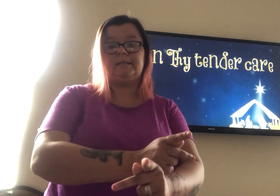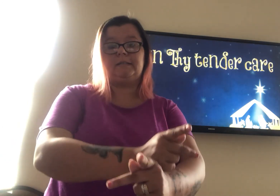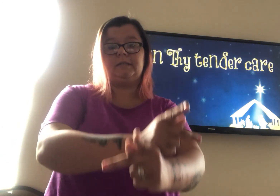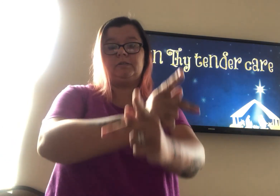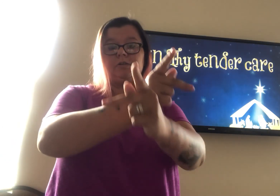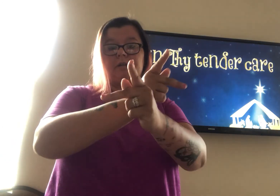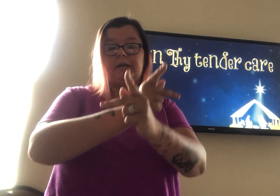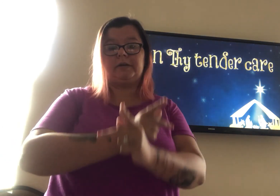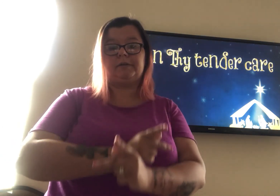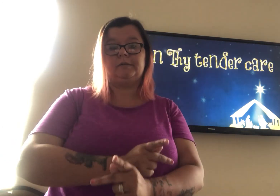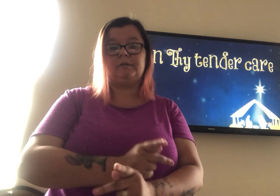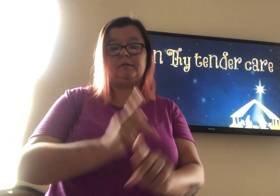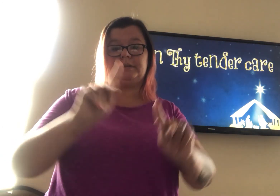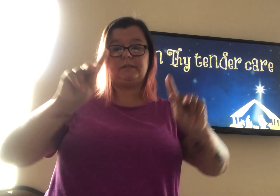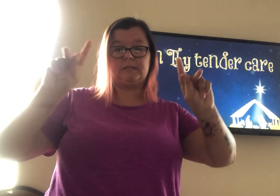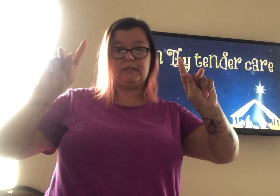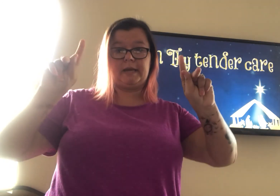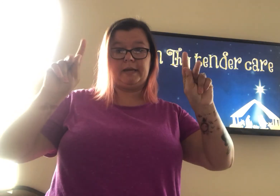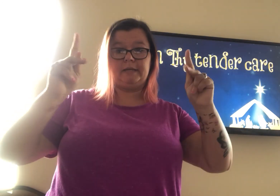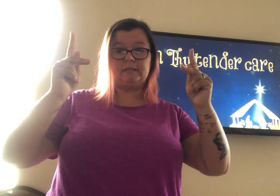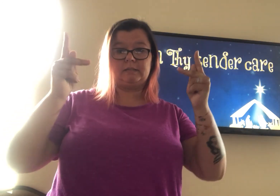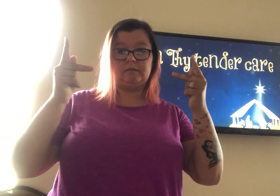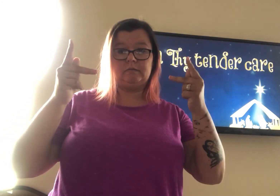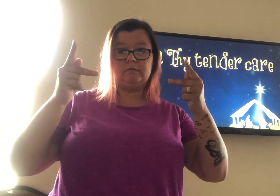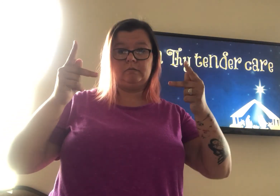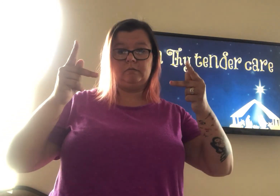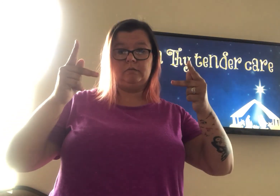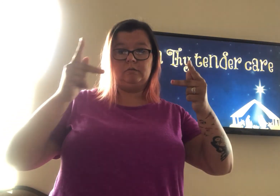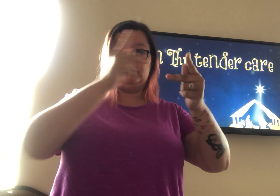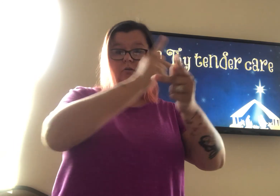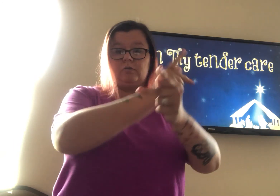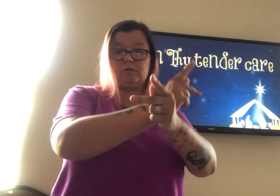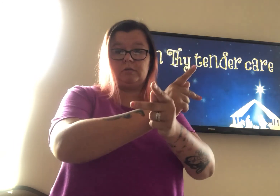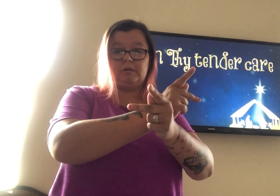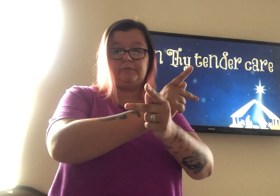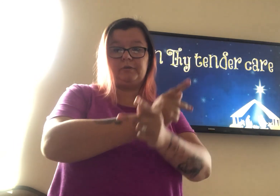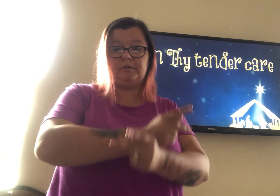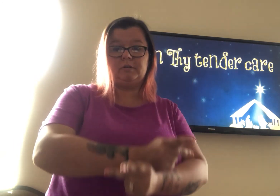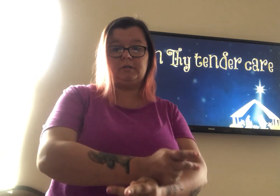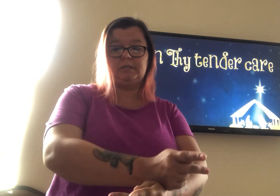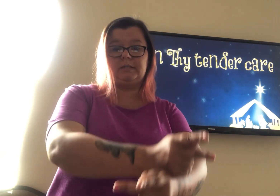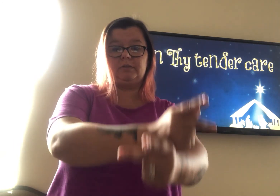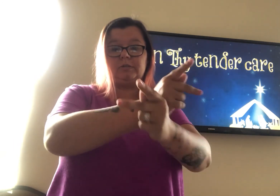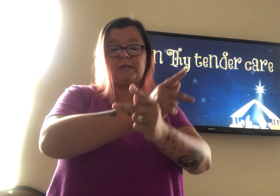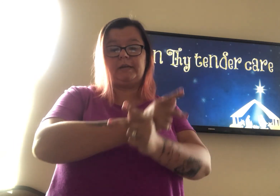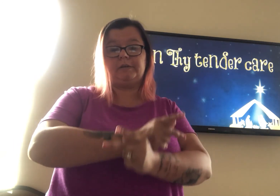tender care. That's case. Crossed over tender care.